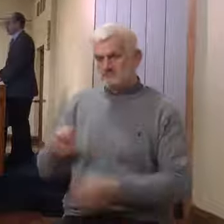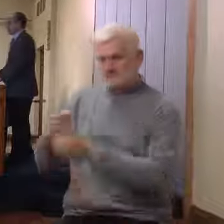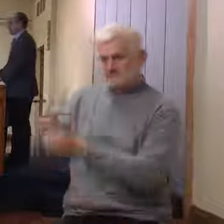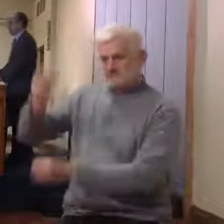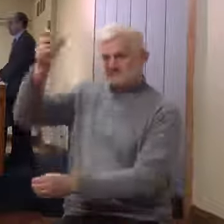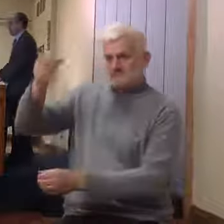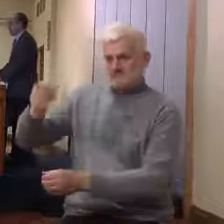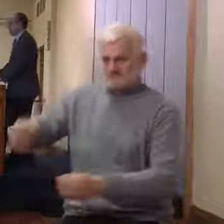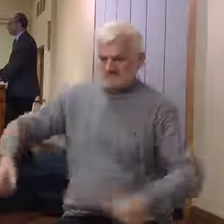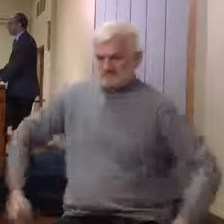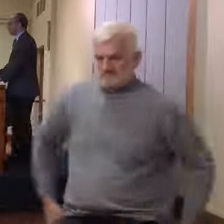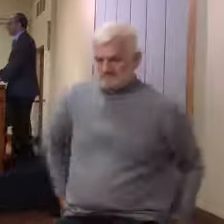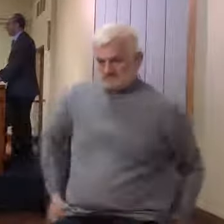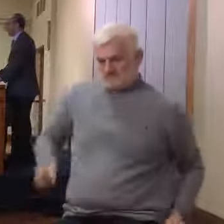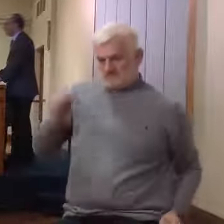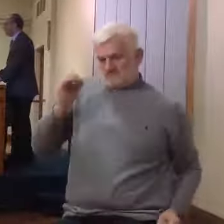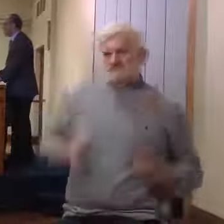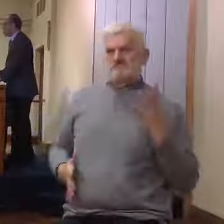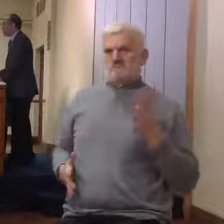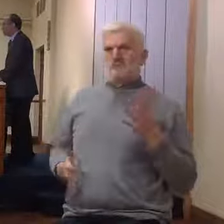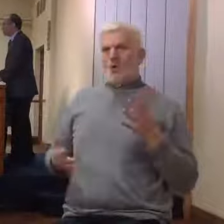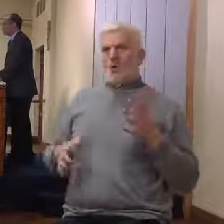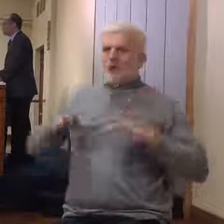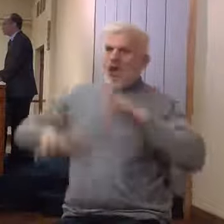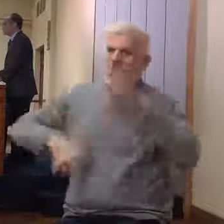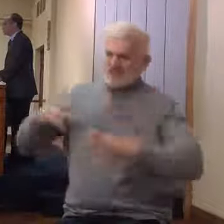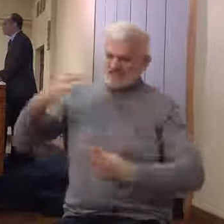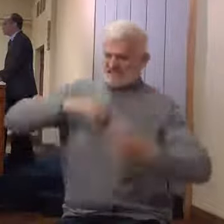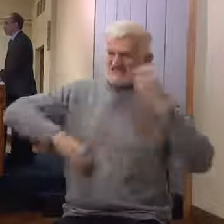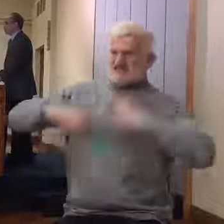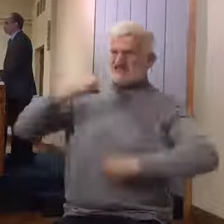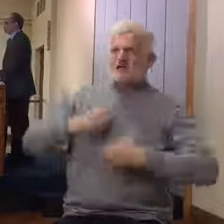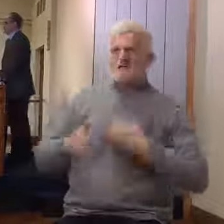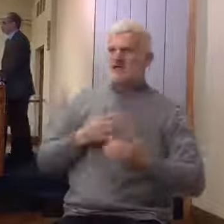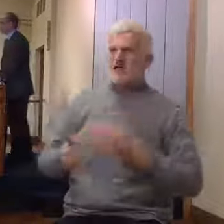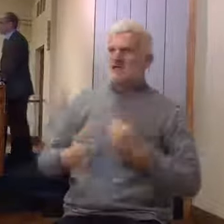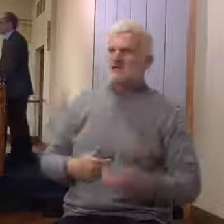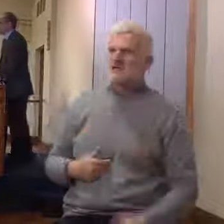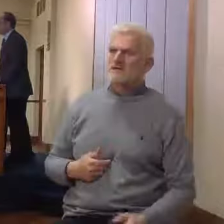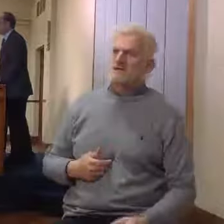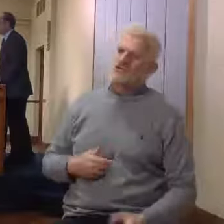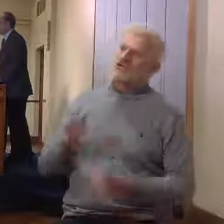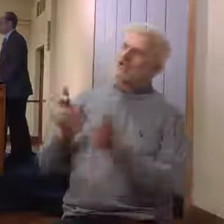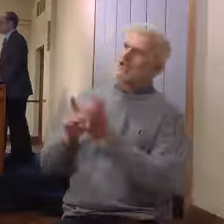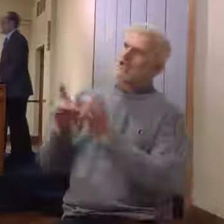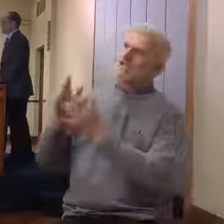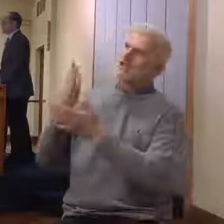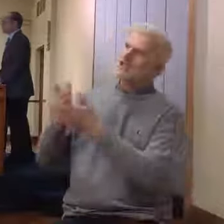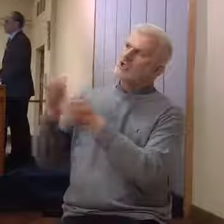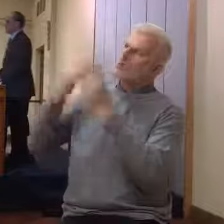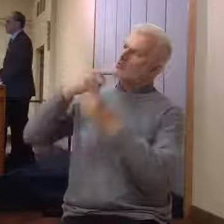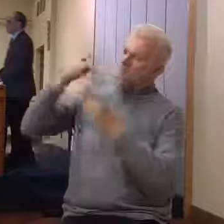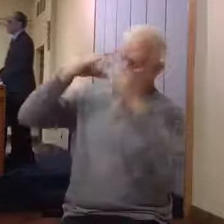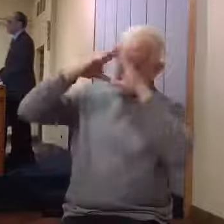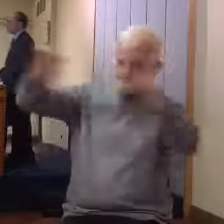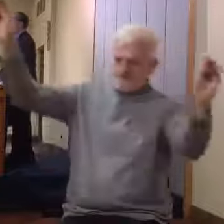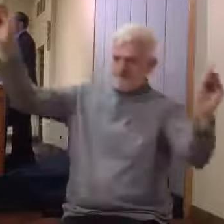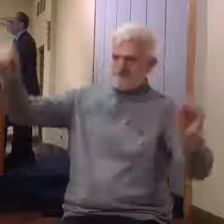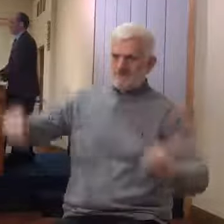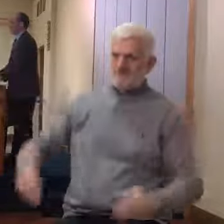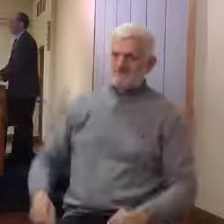killed, and to be delivered unto wild animals, they were still saying, Jesus is Lord.